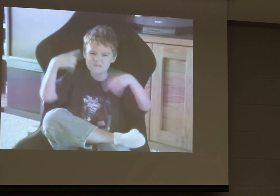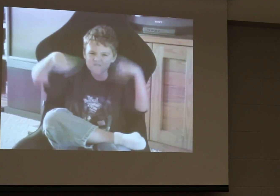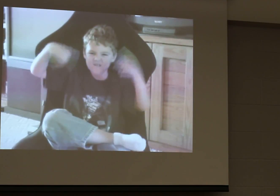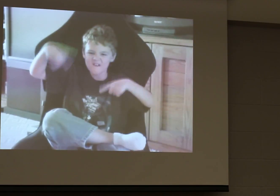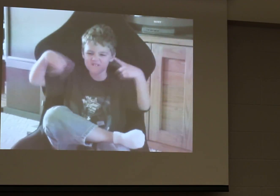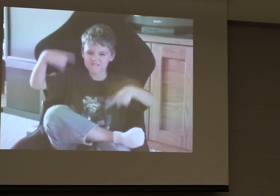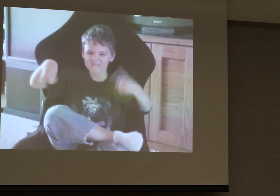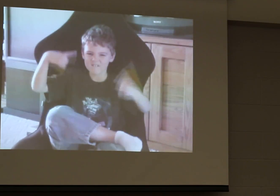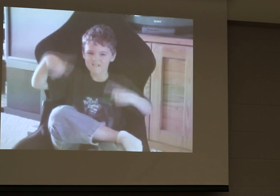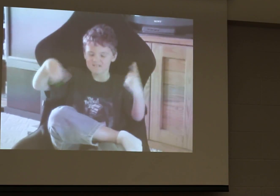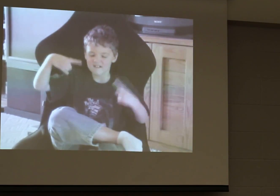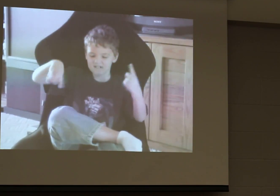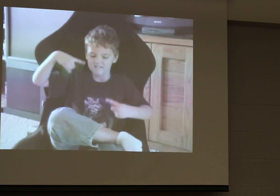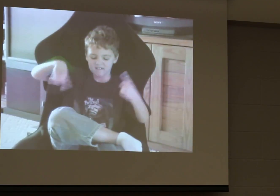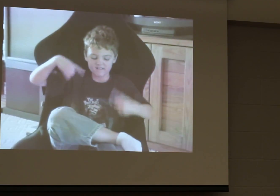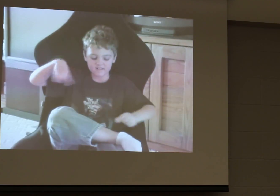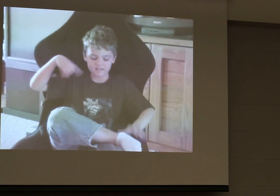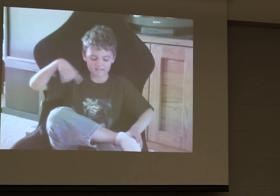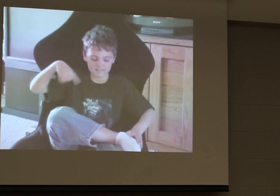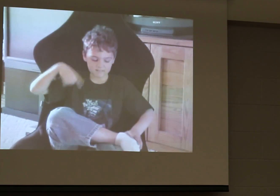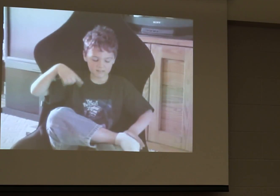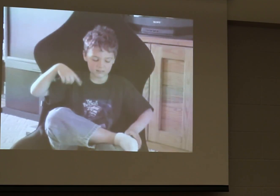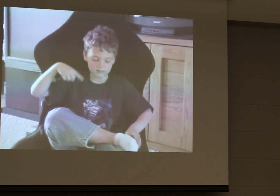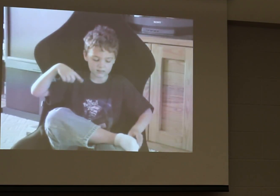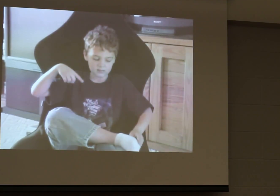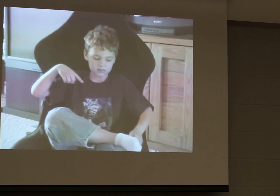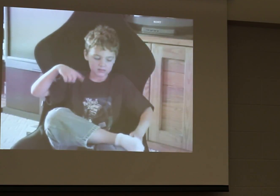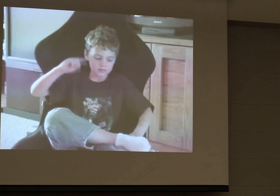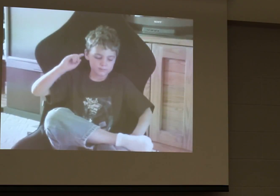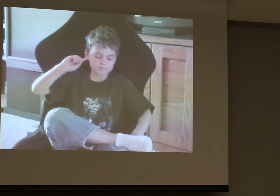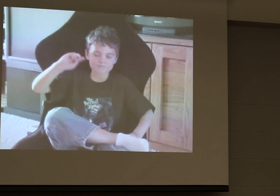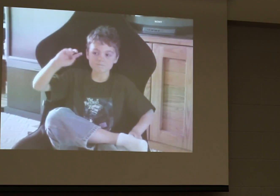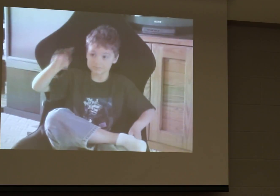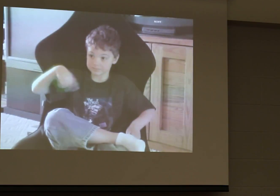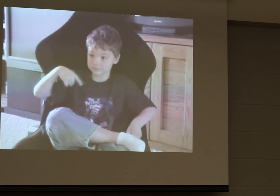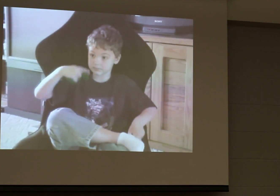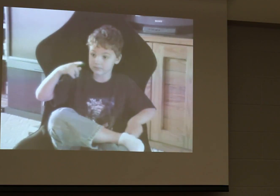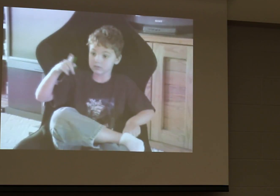There were three frogs, and they were arguing back and forth, bickering.